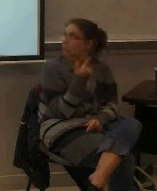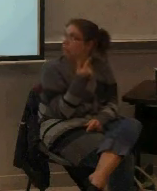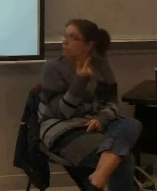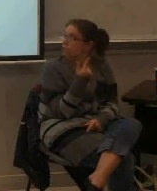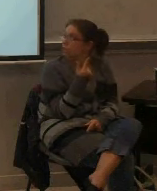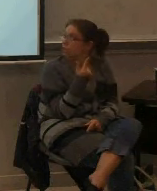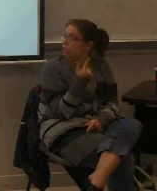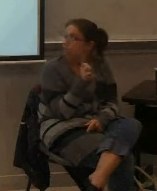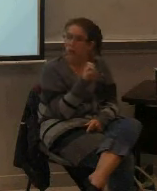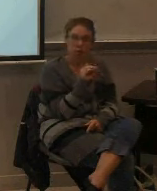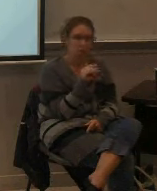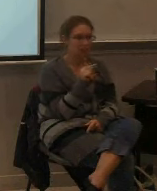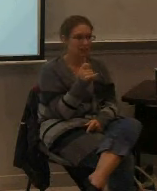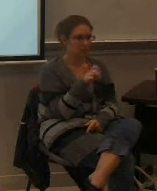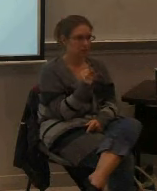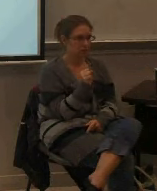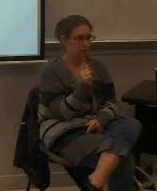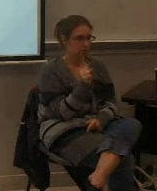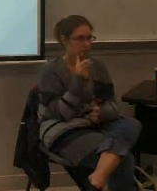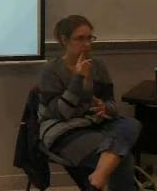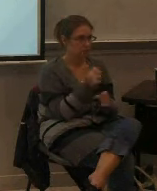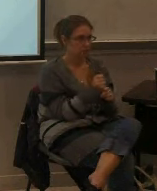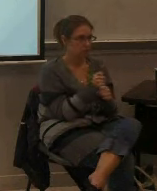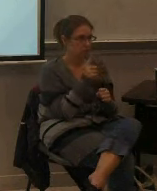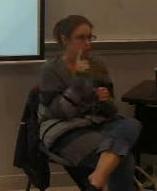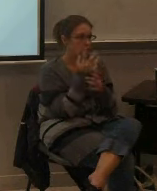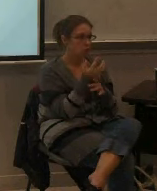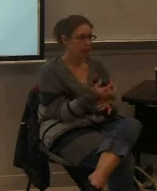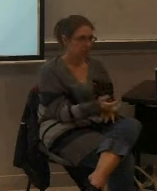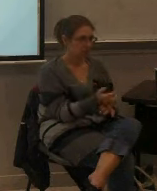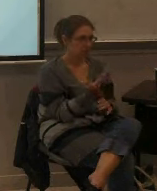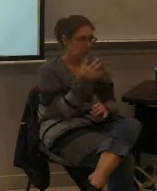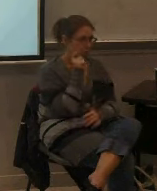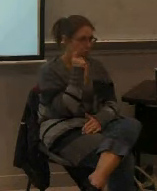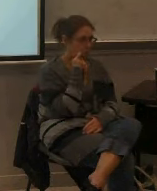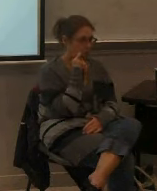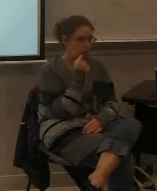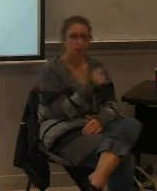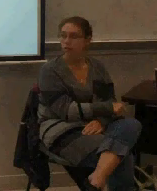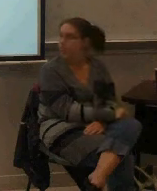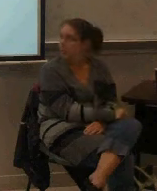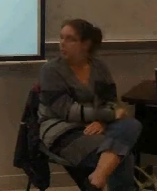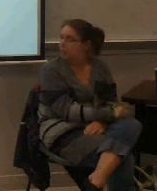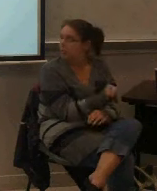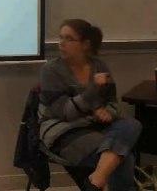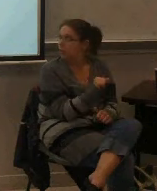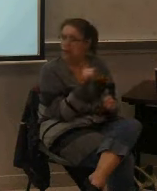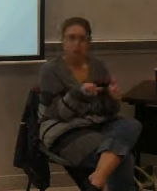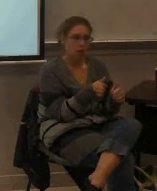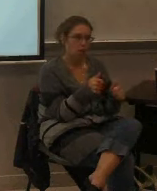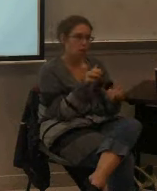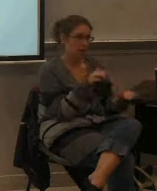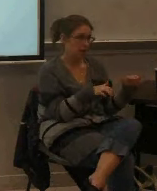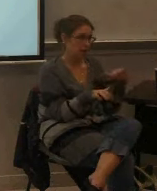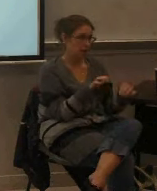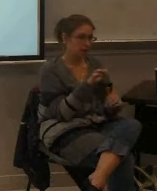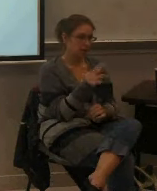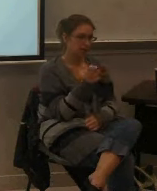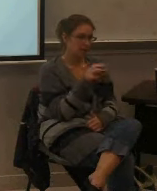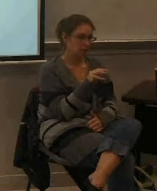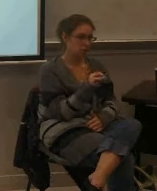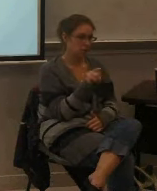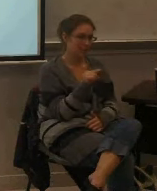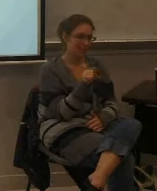can go after gravity, and we'll get to this in a second. It's pretty cool. They can follow chemicals,